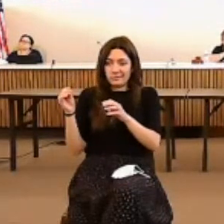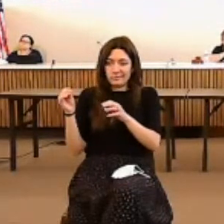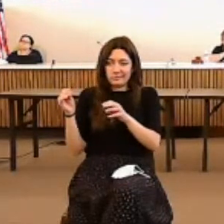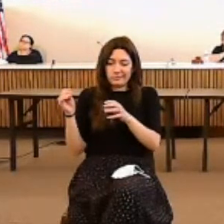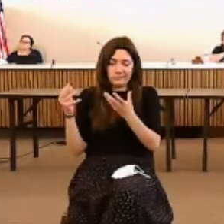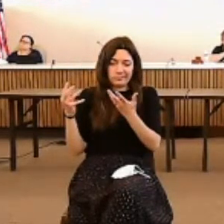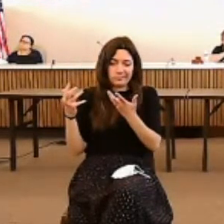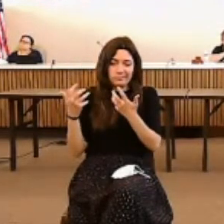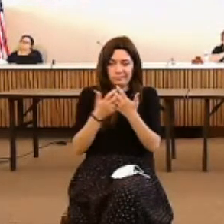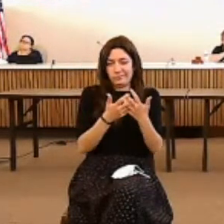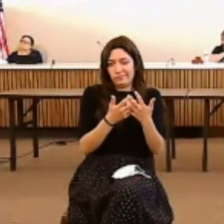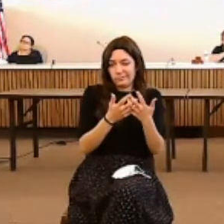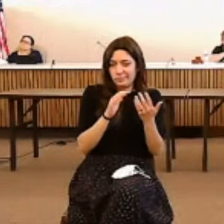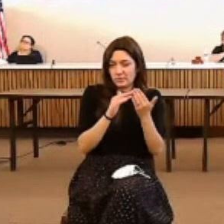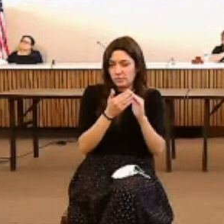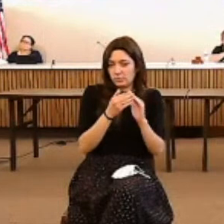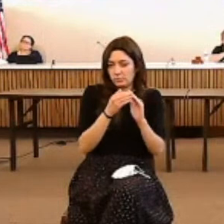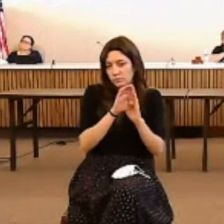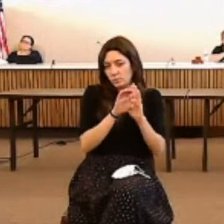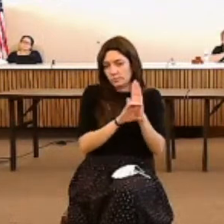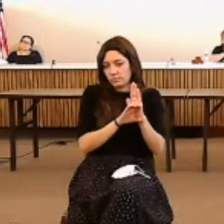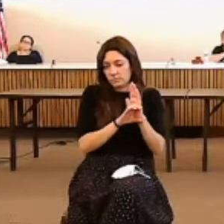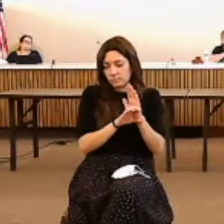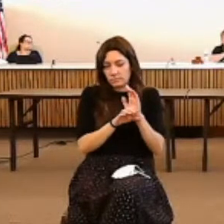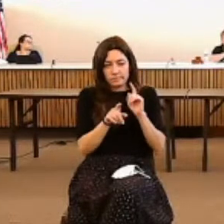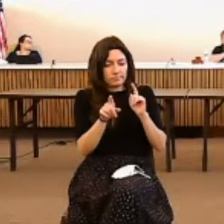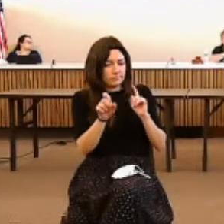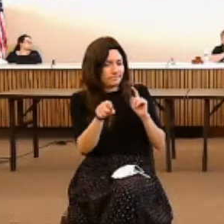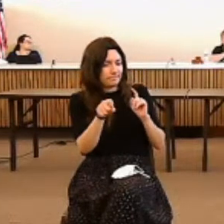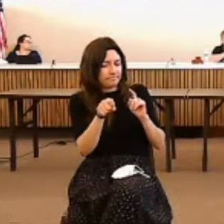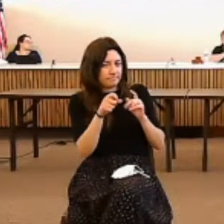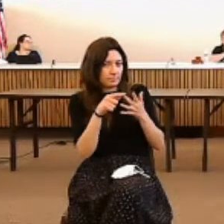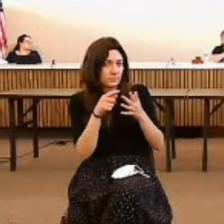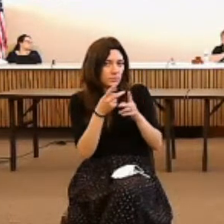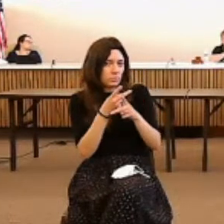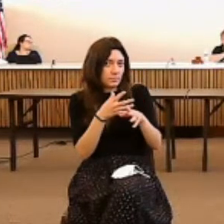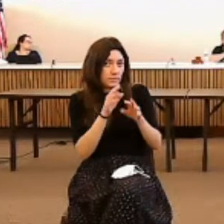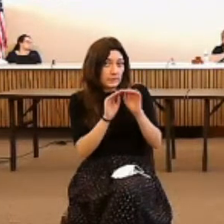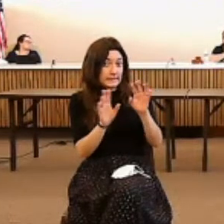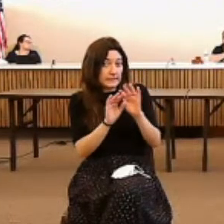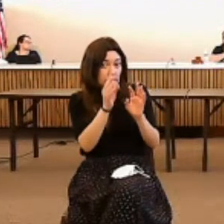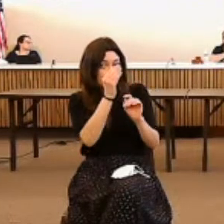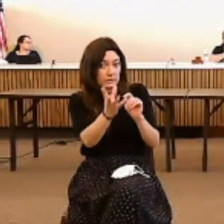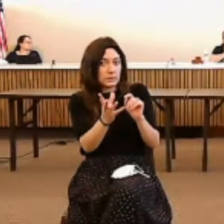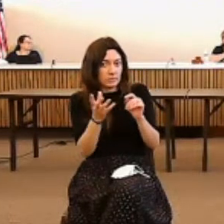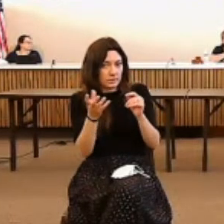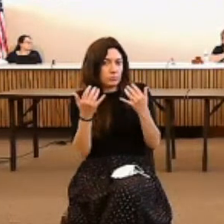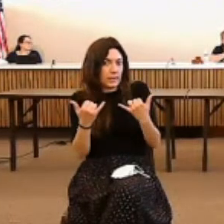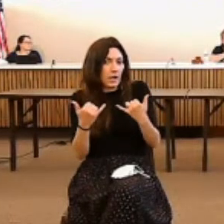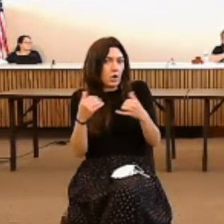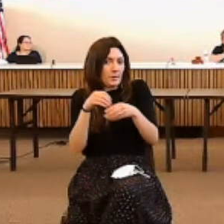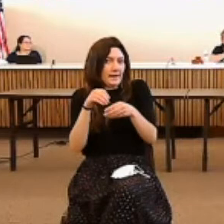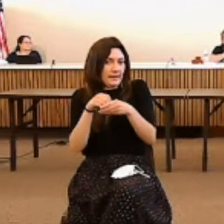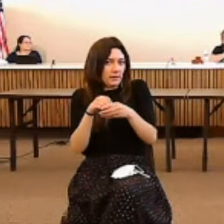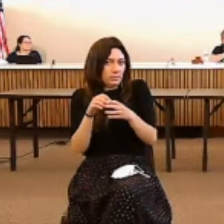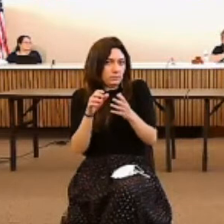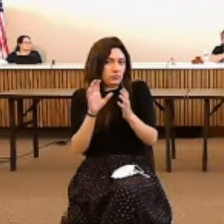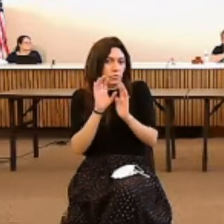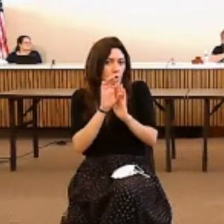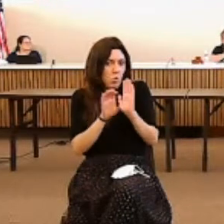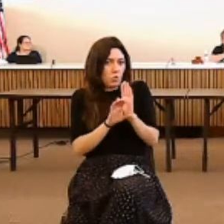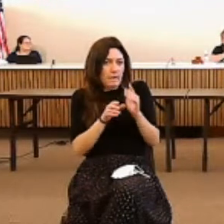code. And just to be clear, they are working within town code. In town code, it